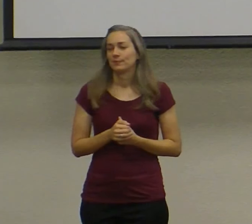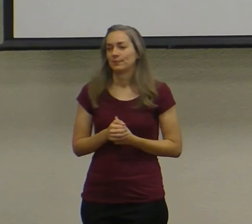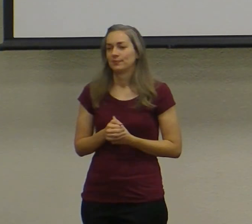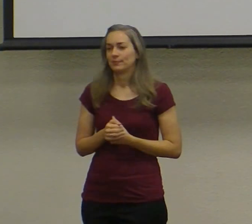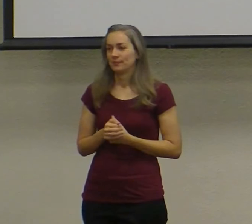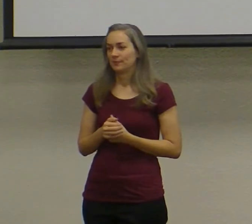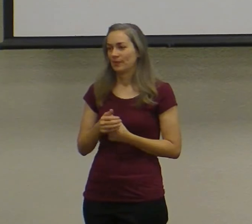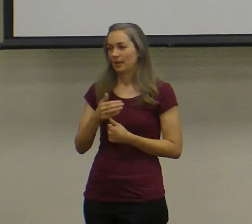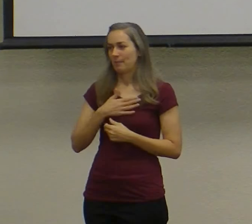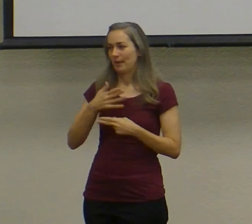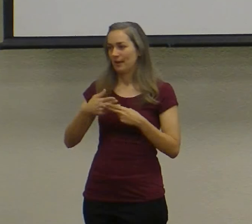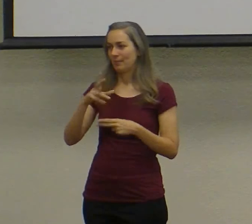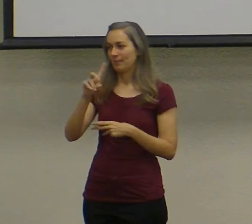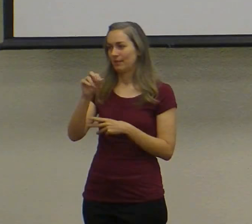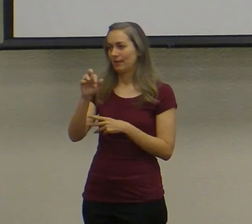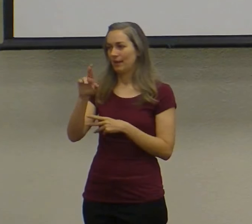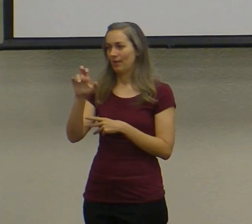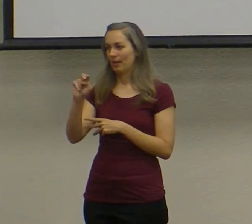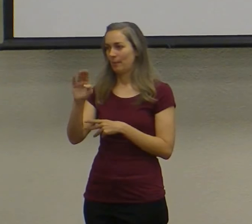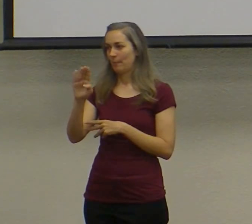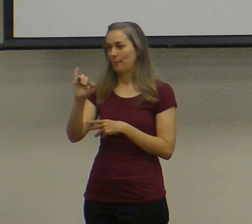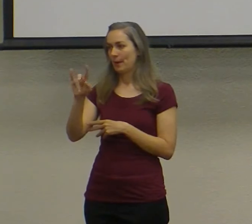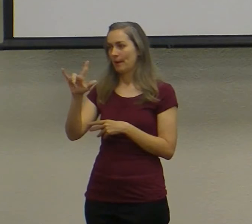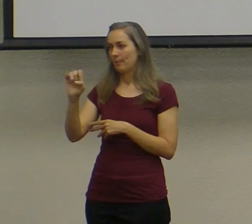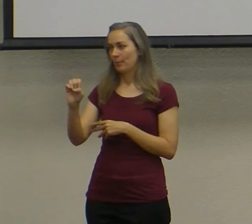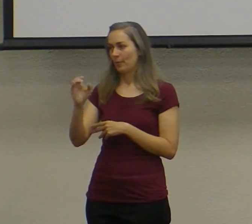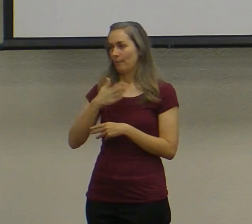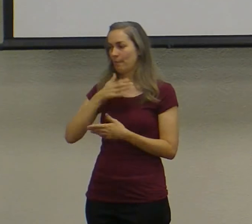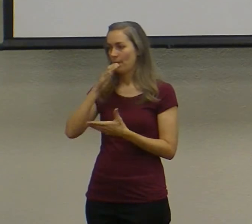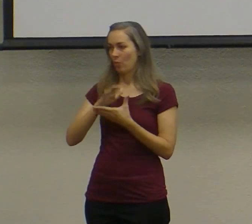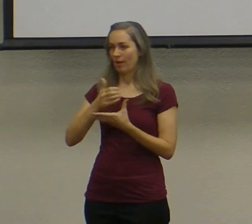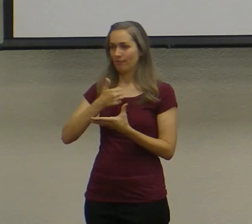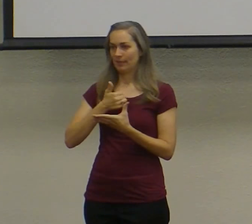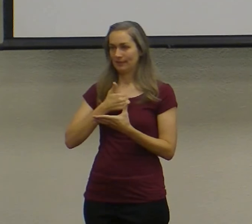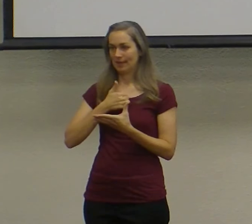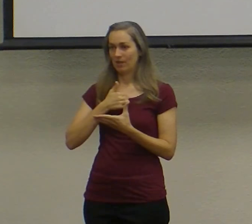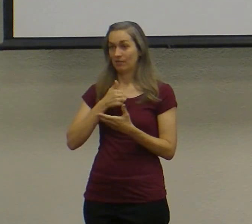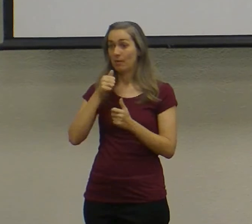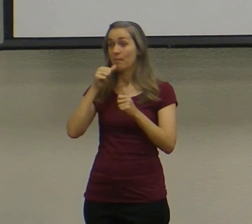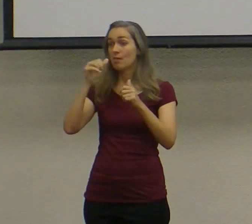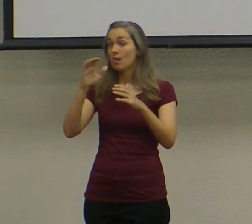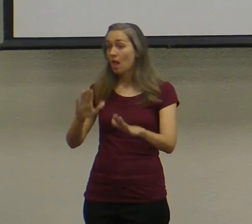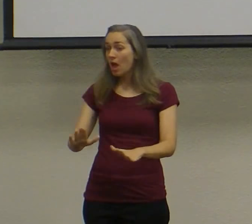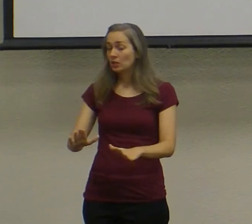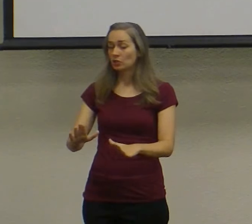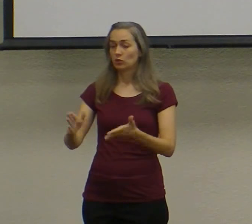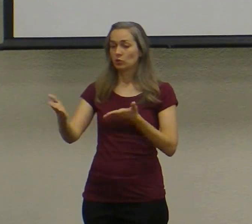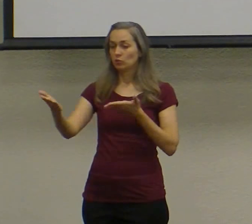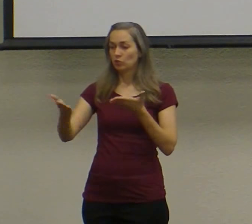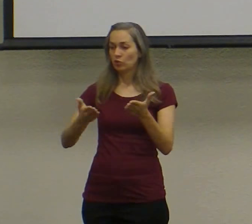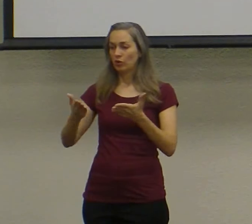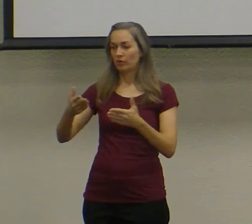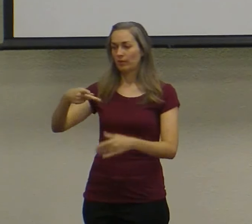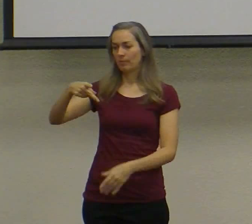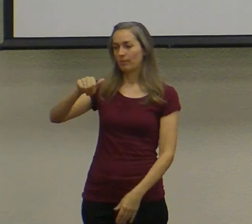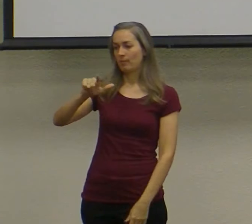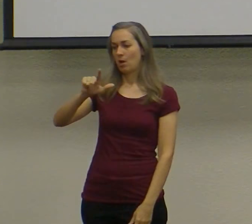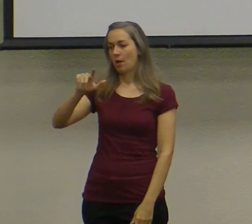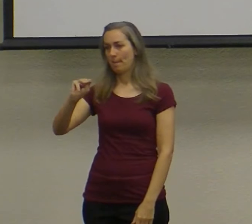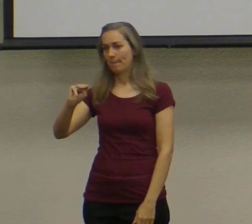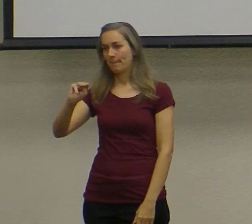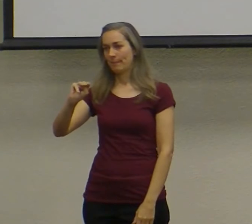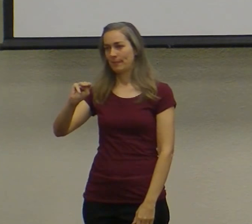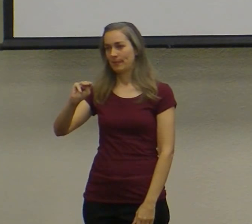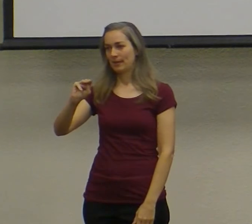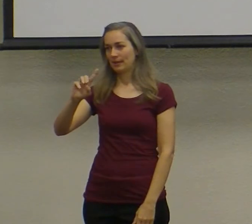And I am Darren Bible, and my wife and I were blessed this summer to serve the Palm Desert Church of Christ in Bermuda